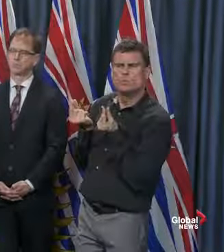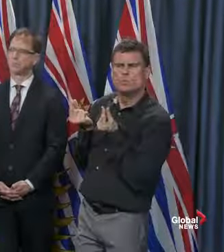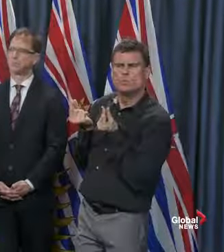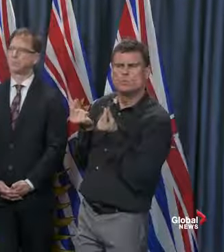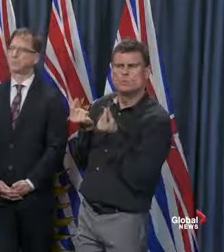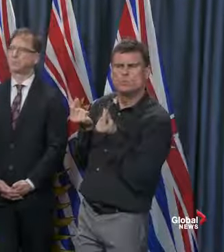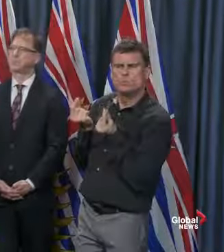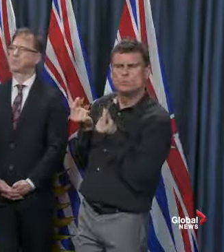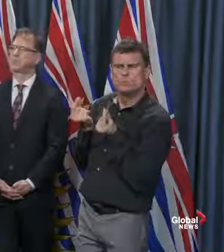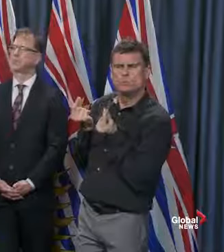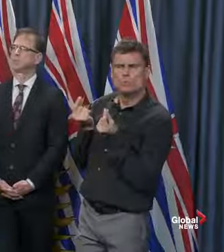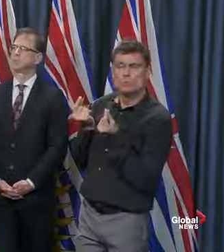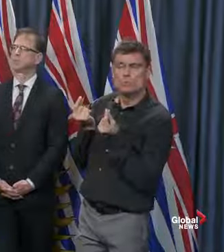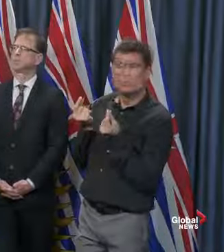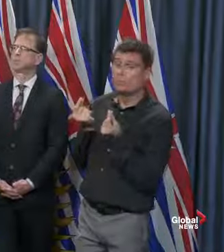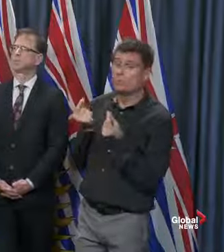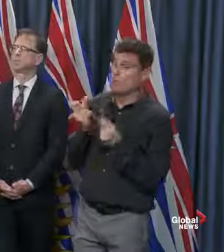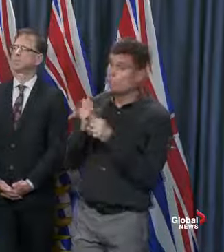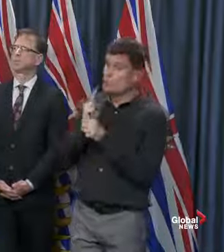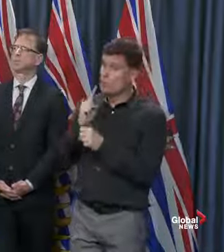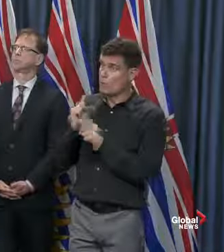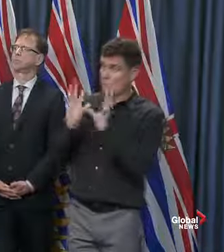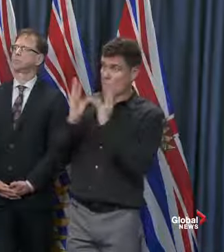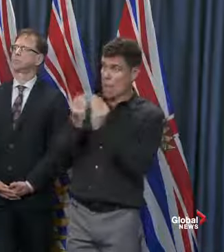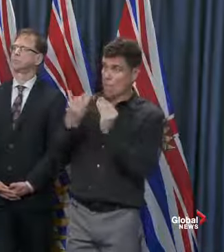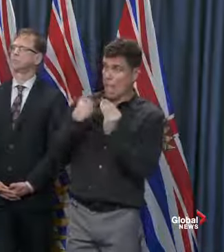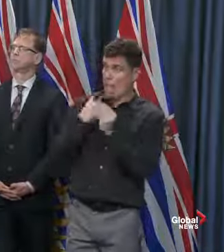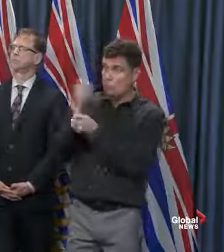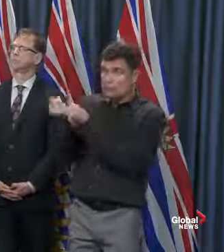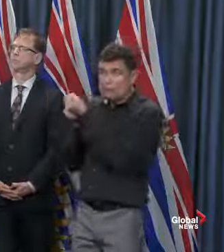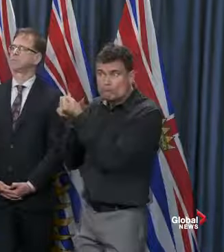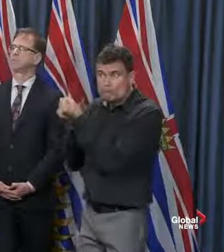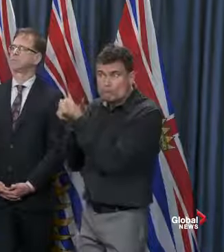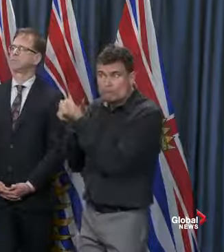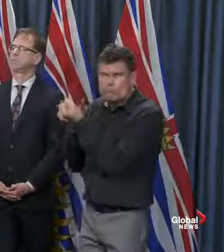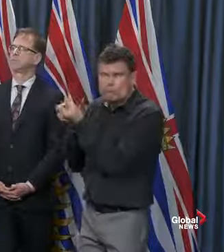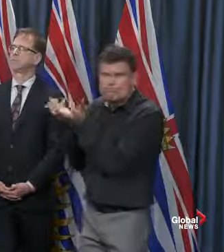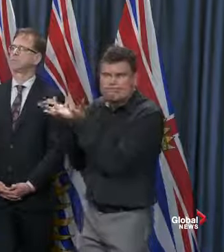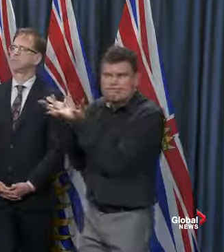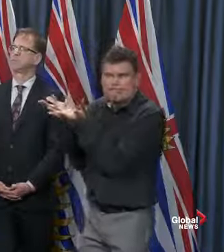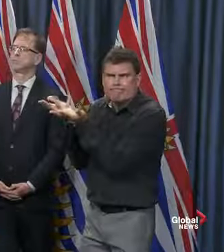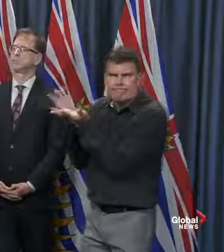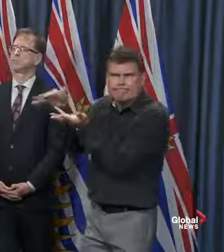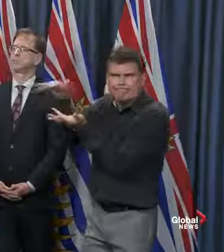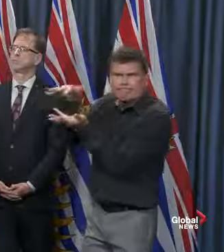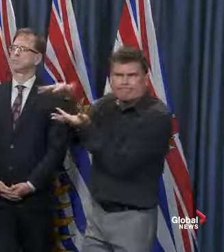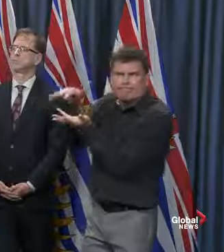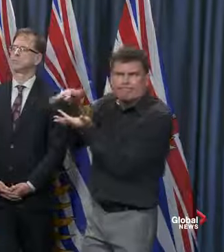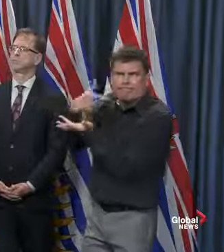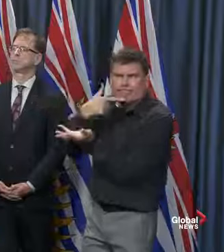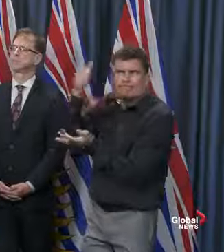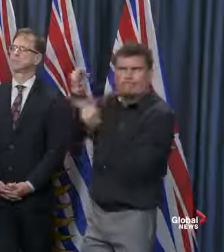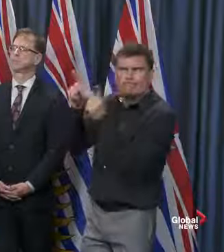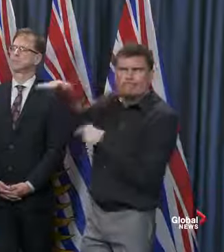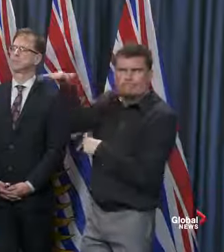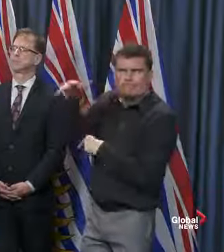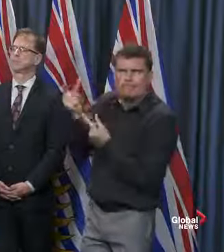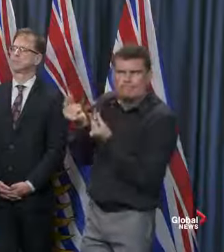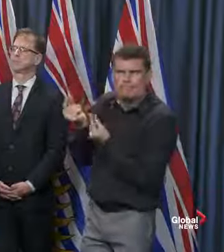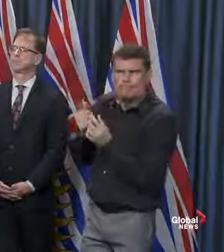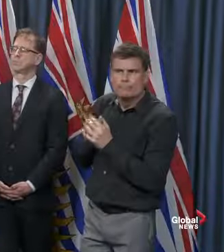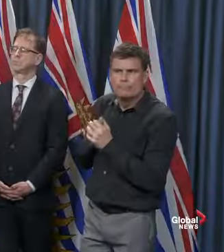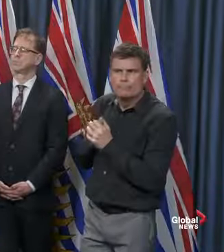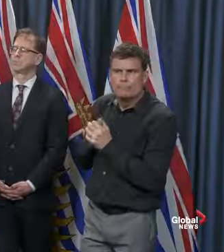members aren't isolated but not risking infection, especially as the number of deaths and cases grow.